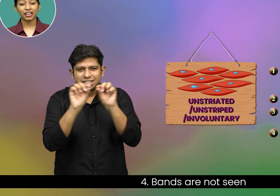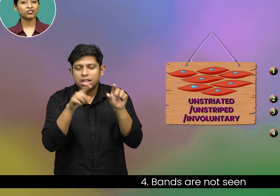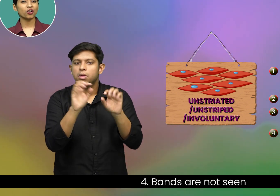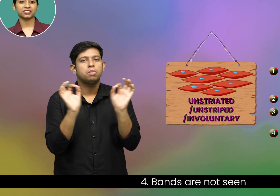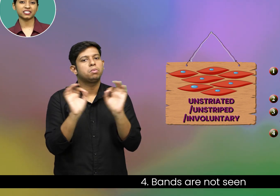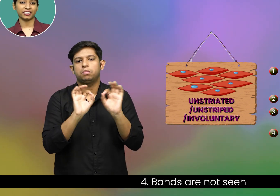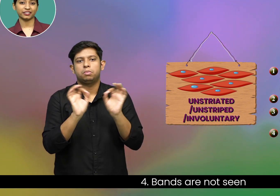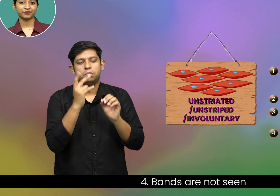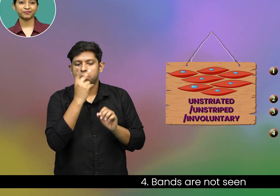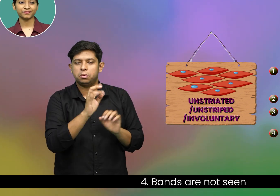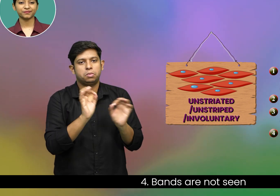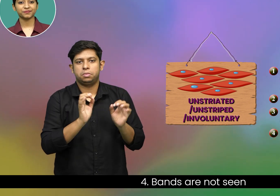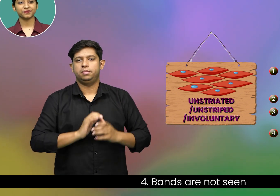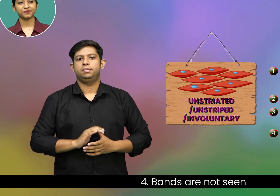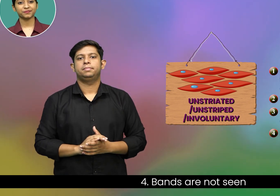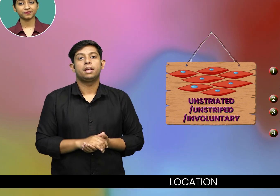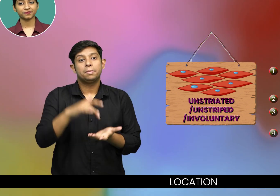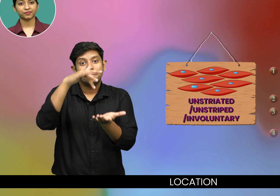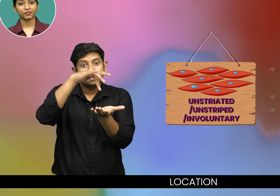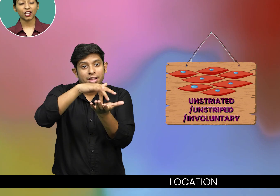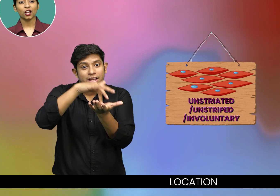Bands are not seen.